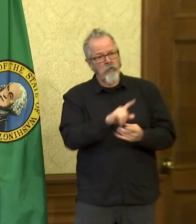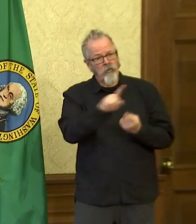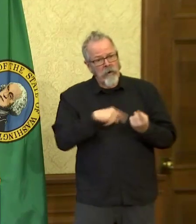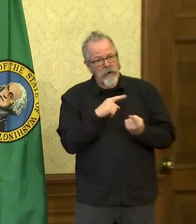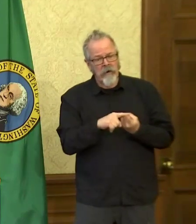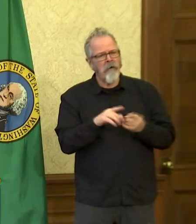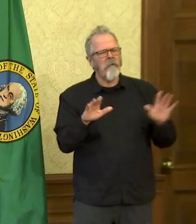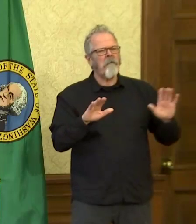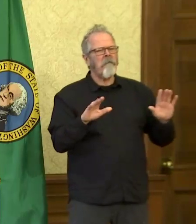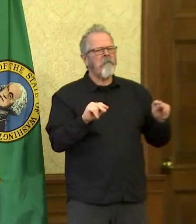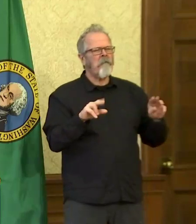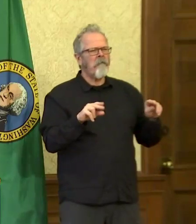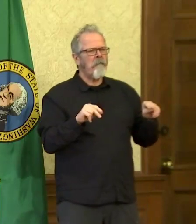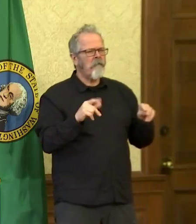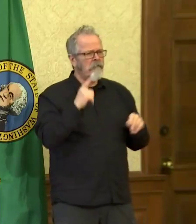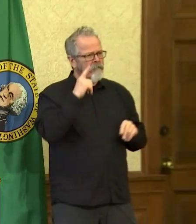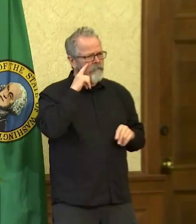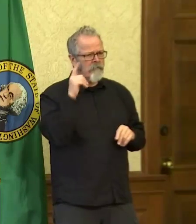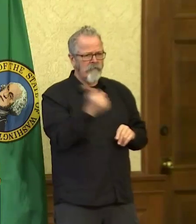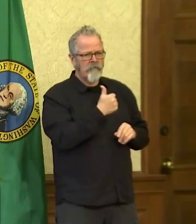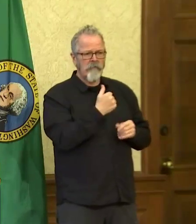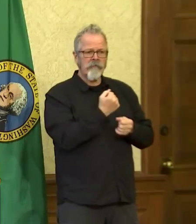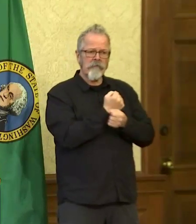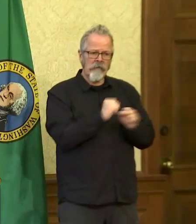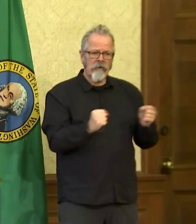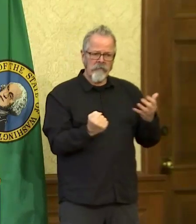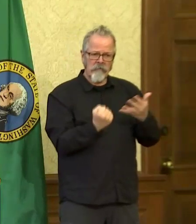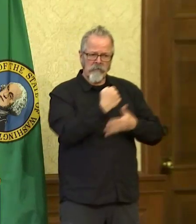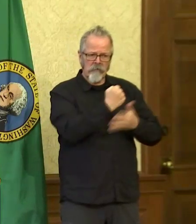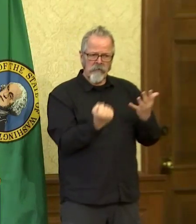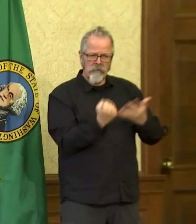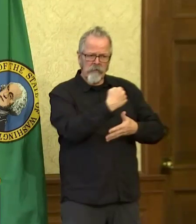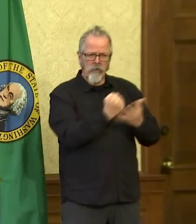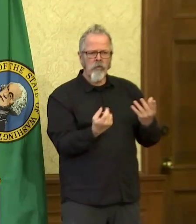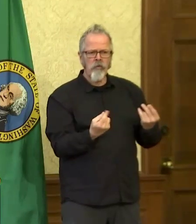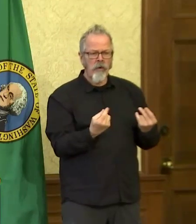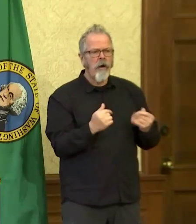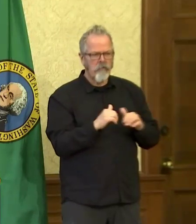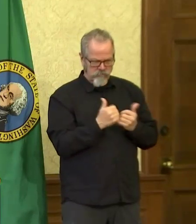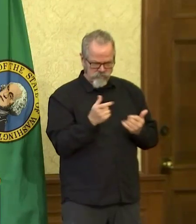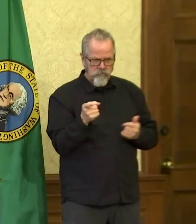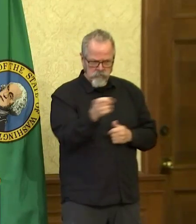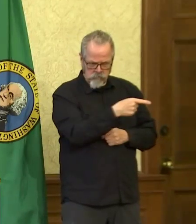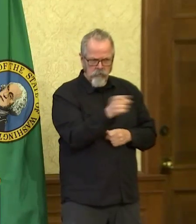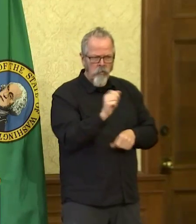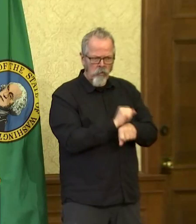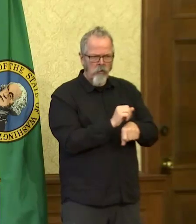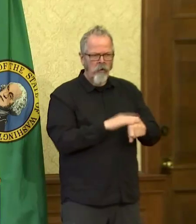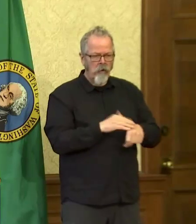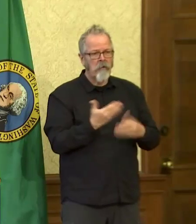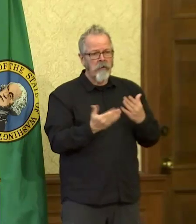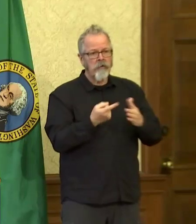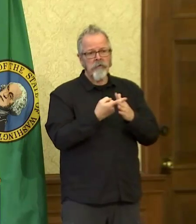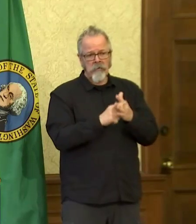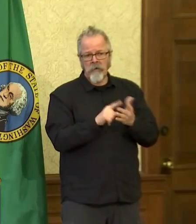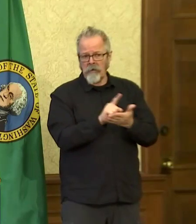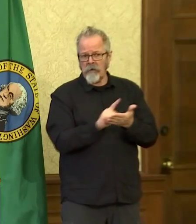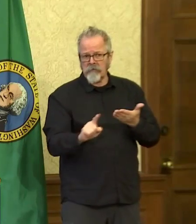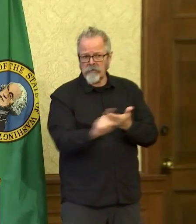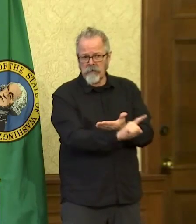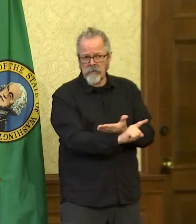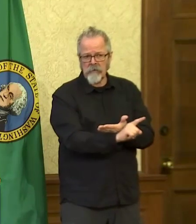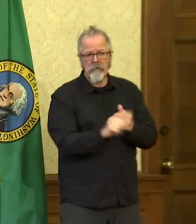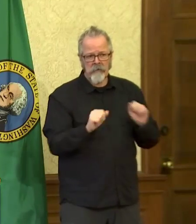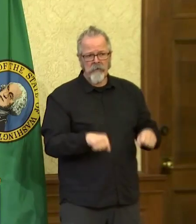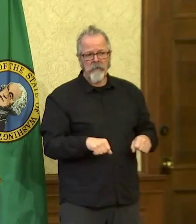commercial, industrial, heavy highway, but we're allowing things to progress forward, provided they can be done under these guidelines in a safe manner.